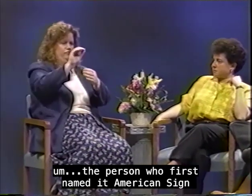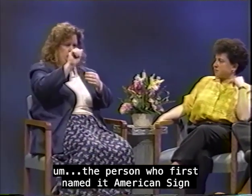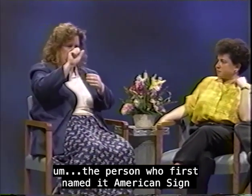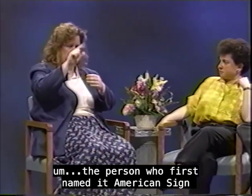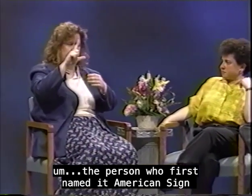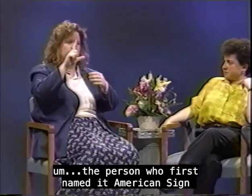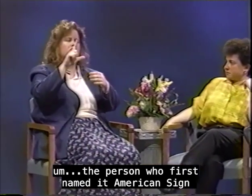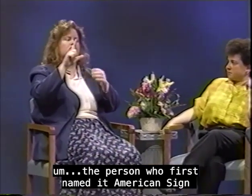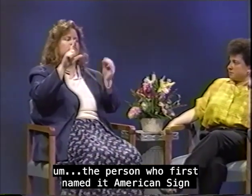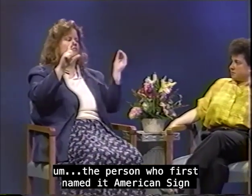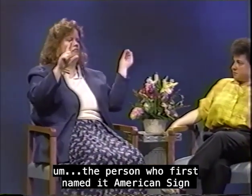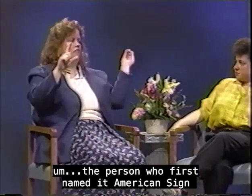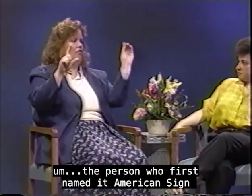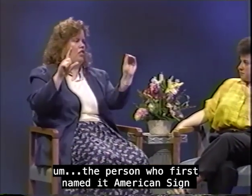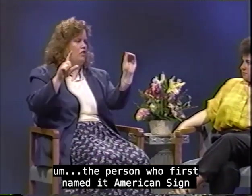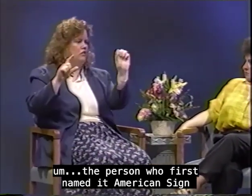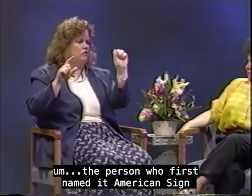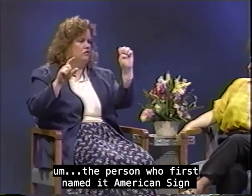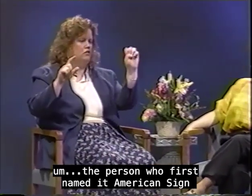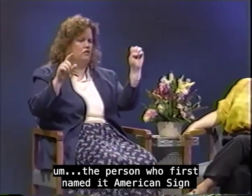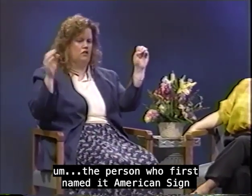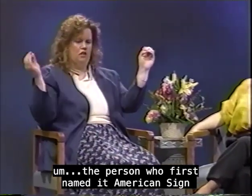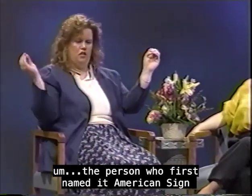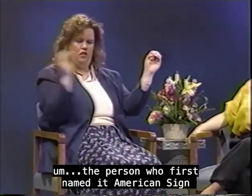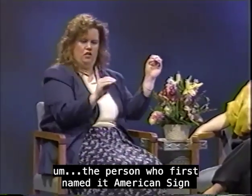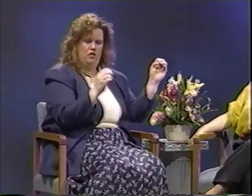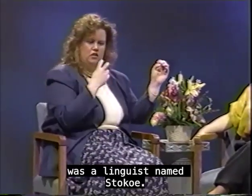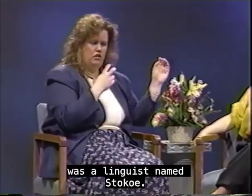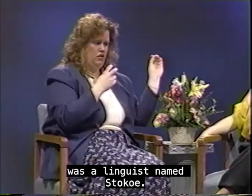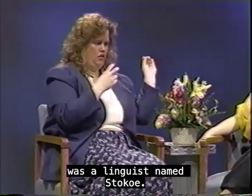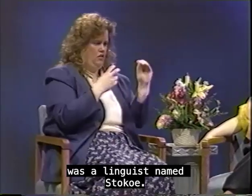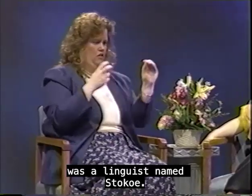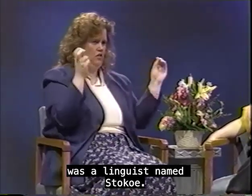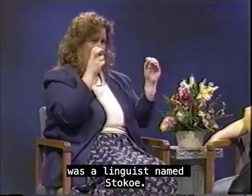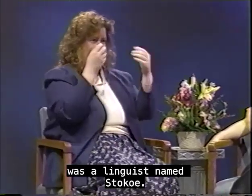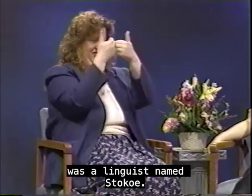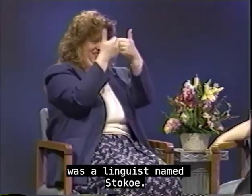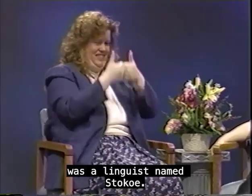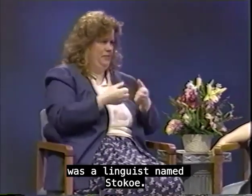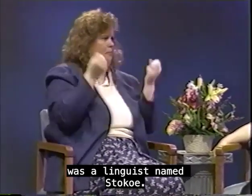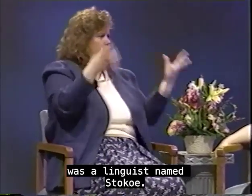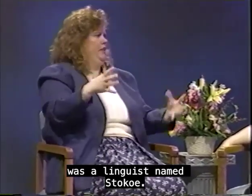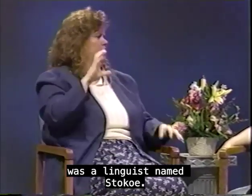the person who first named it American Sign Language was a linguist named Stokey.